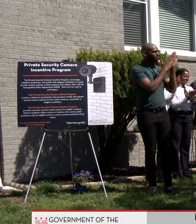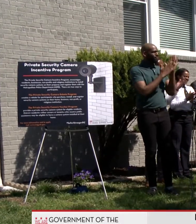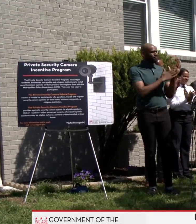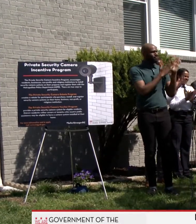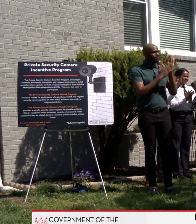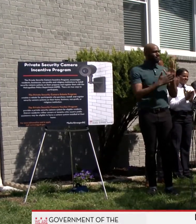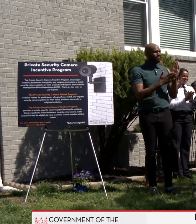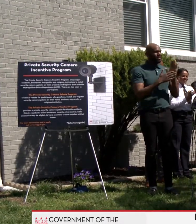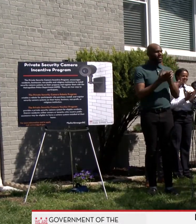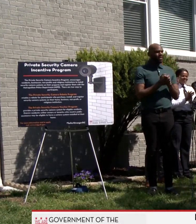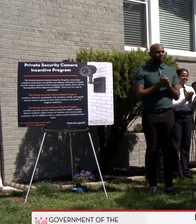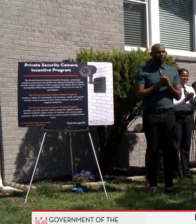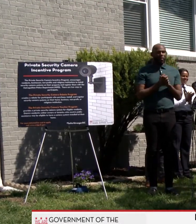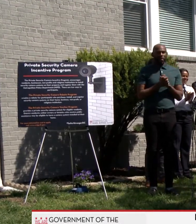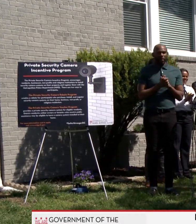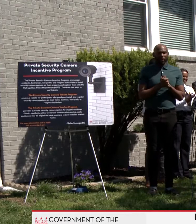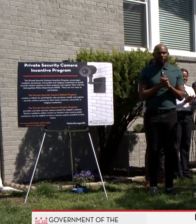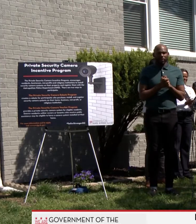of applause.